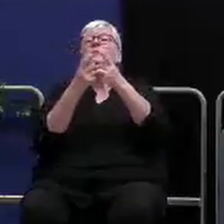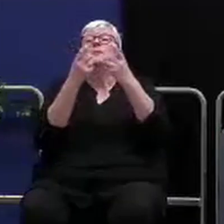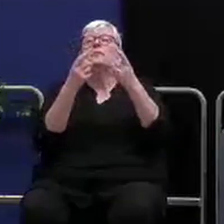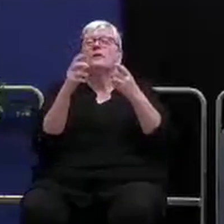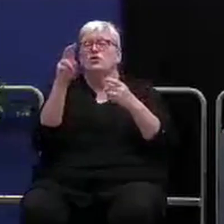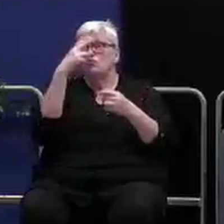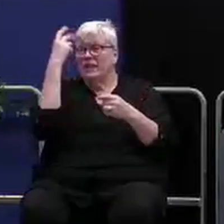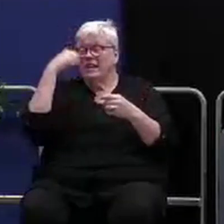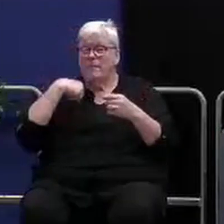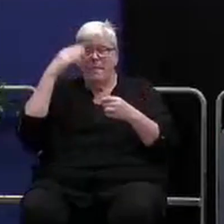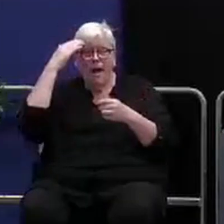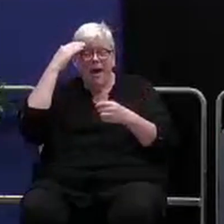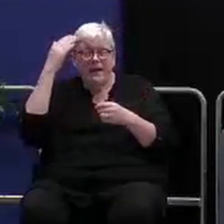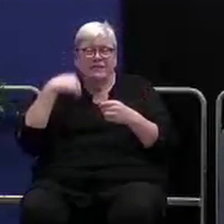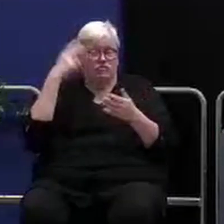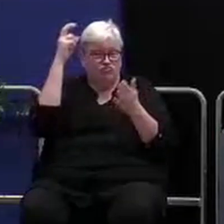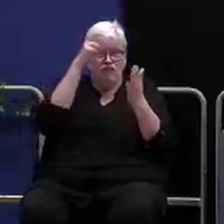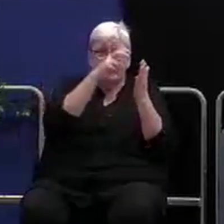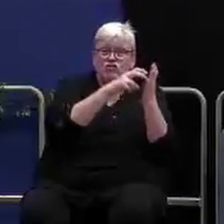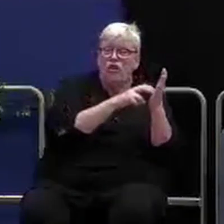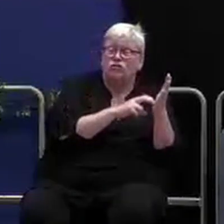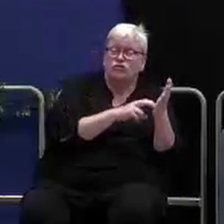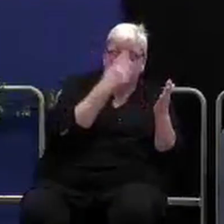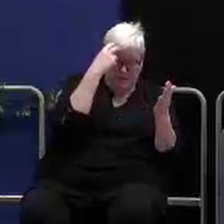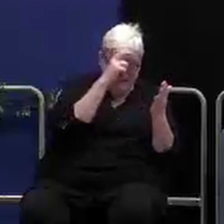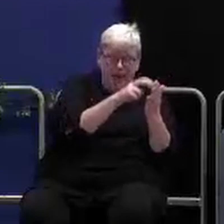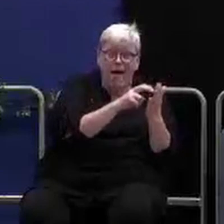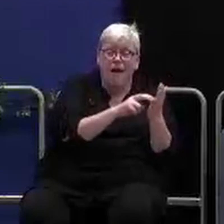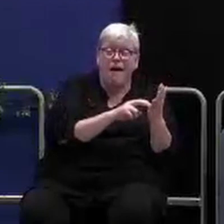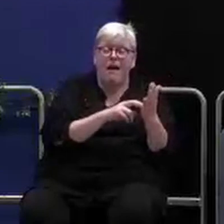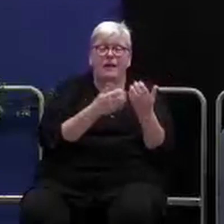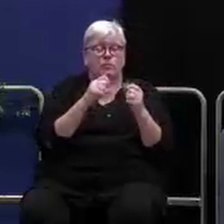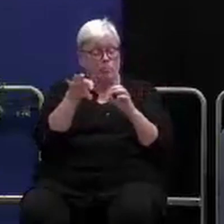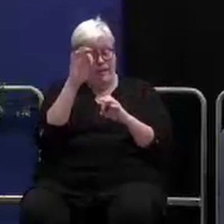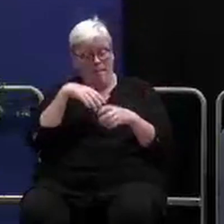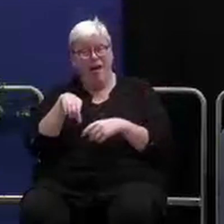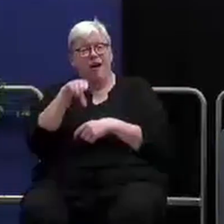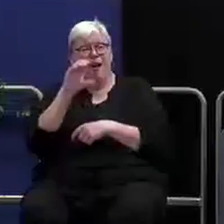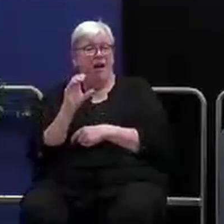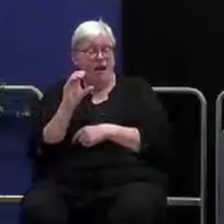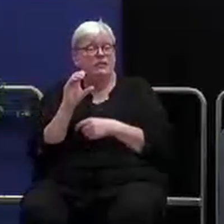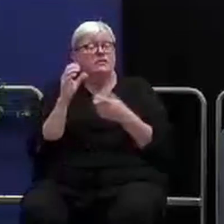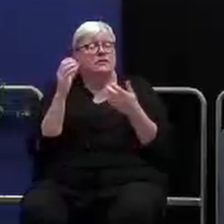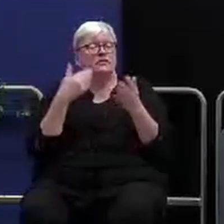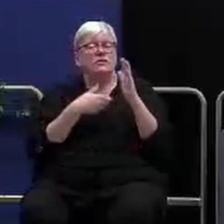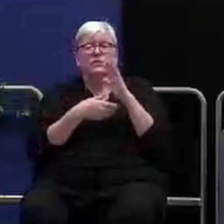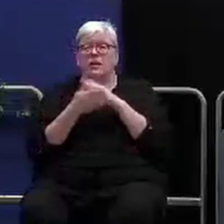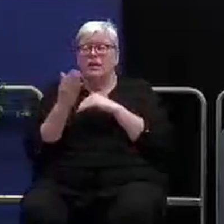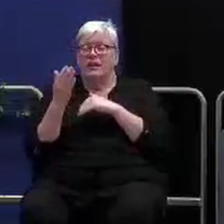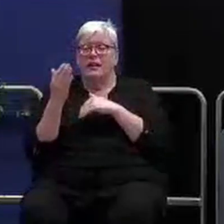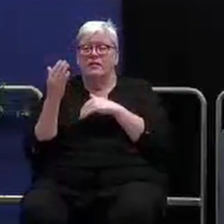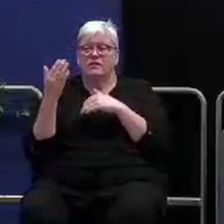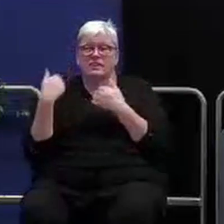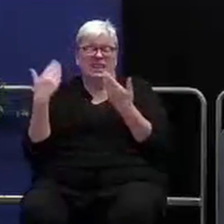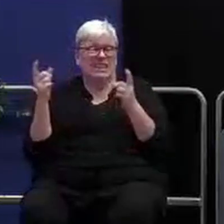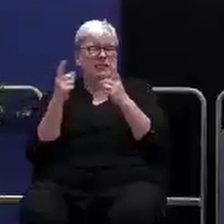We registered for our course, signed where we had to sign, and picked up our student cards. On the way out, he hooked up with a bunch of people